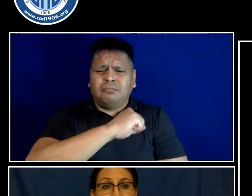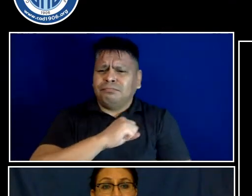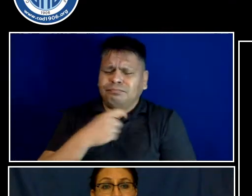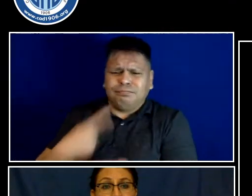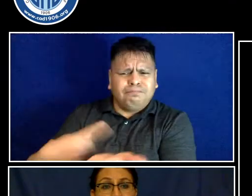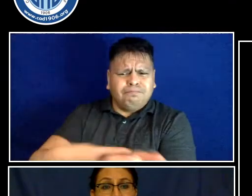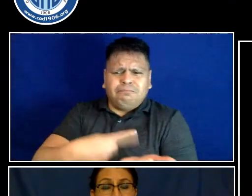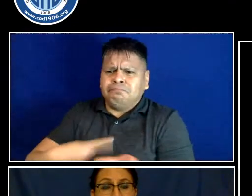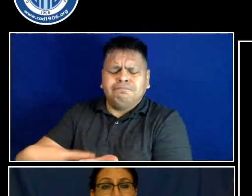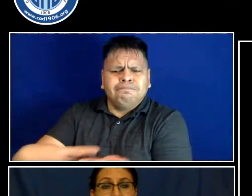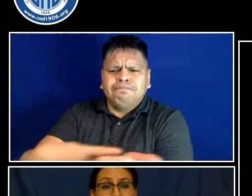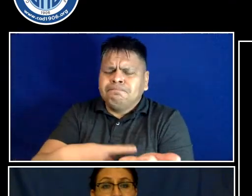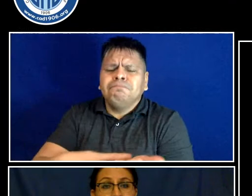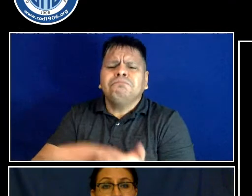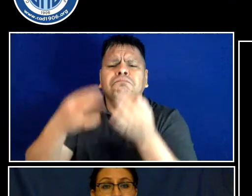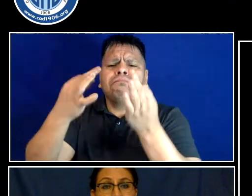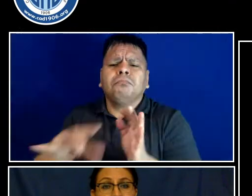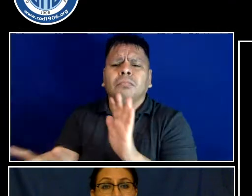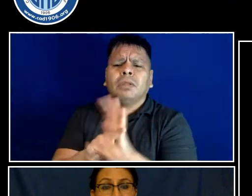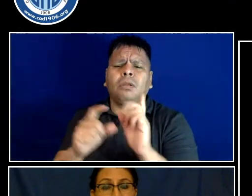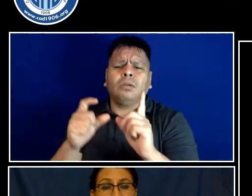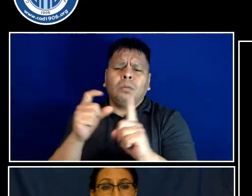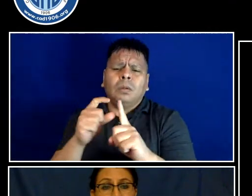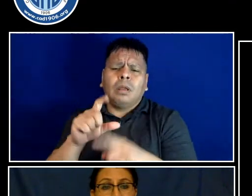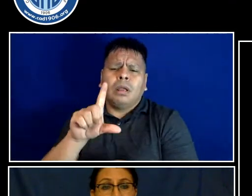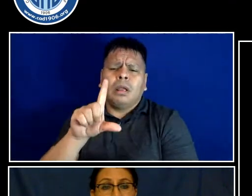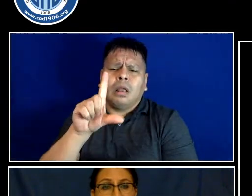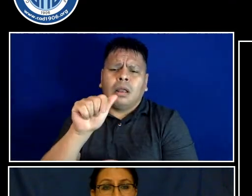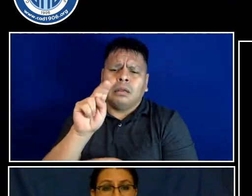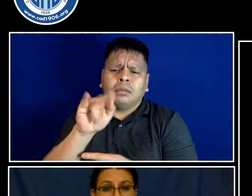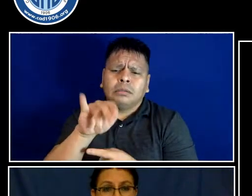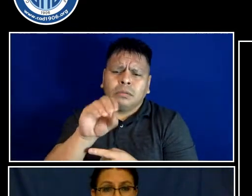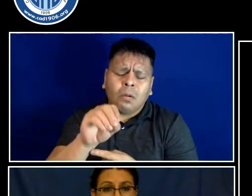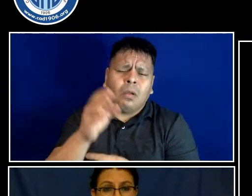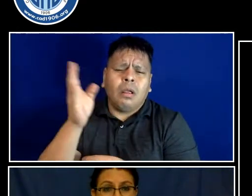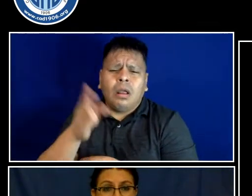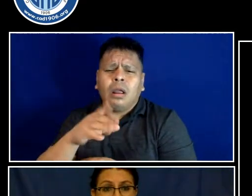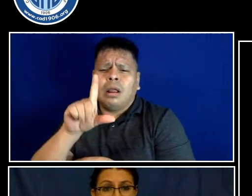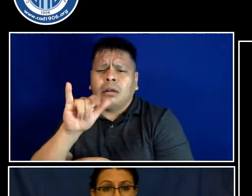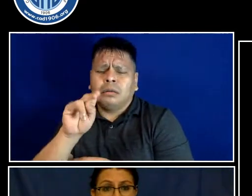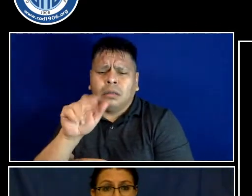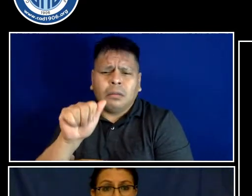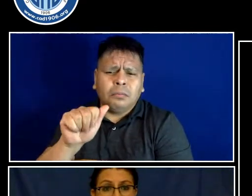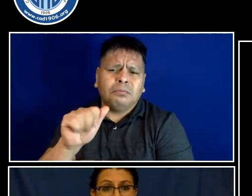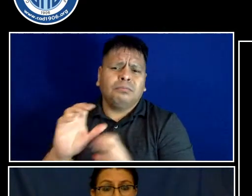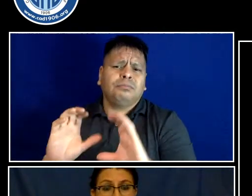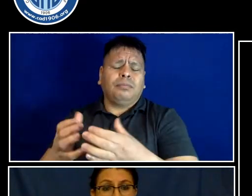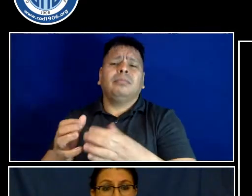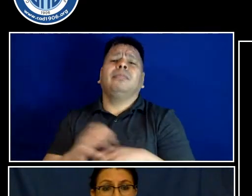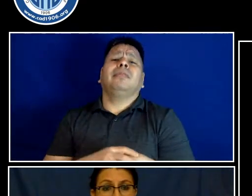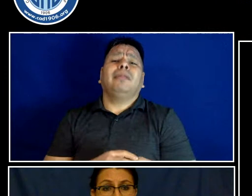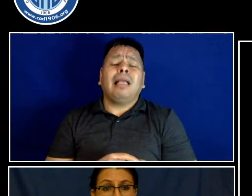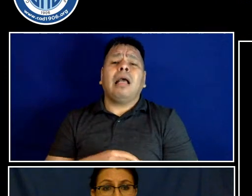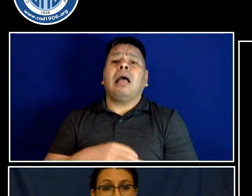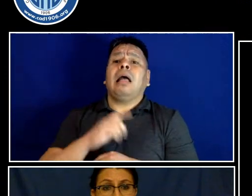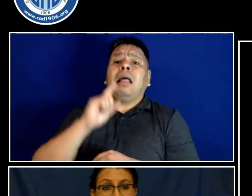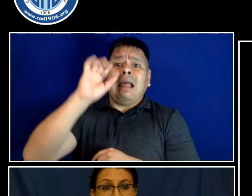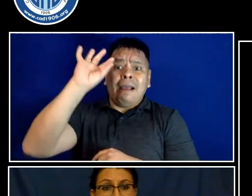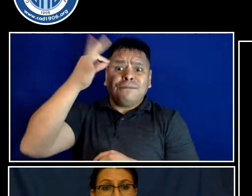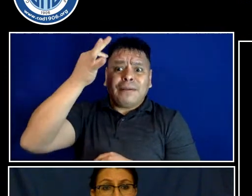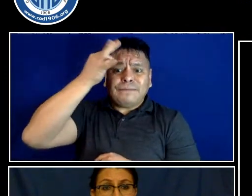folks, because of course they weren't satisfied with the decision that was made by Congress. So they elected to use the